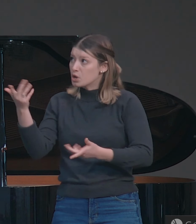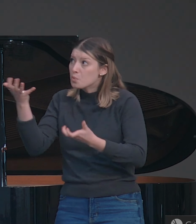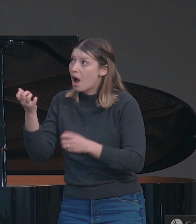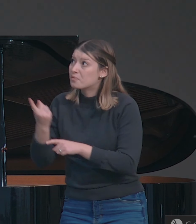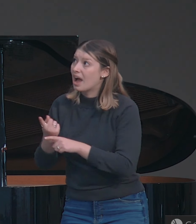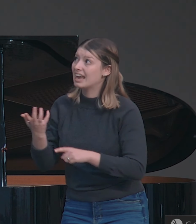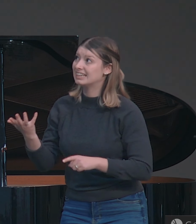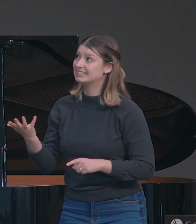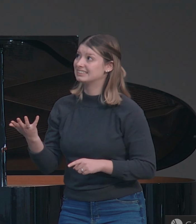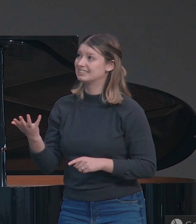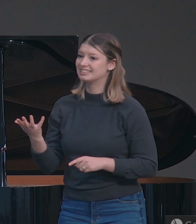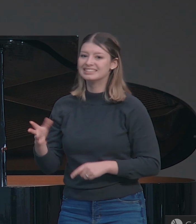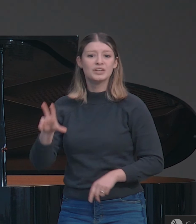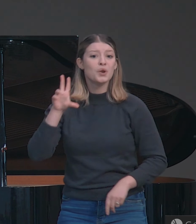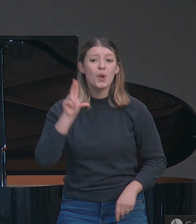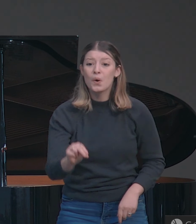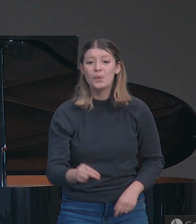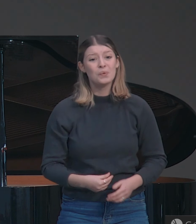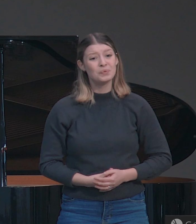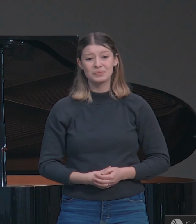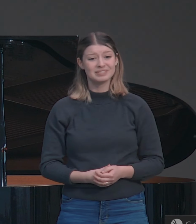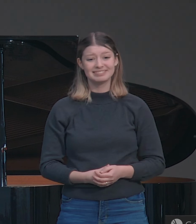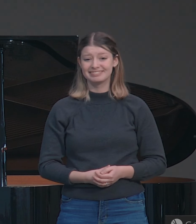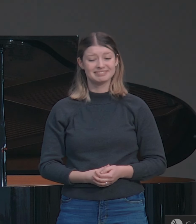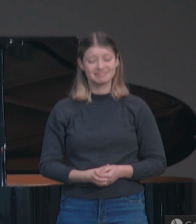want. No, that's not what I want.